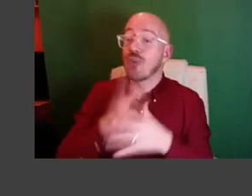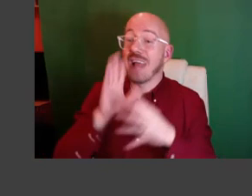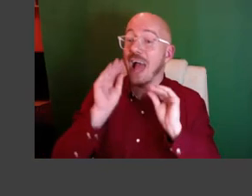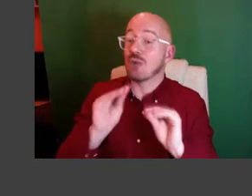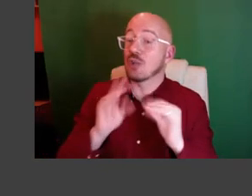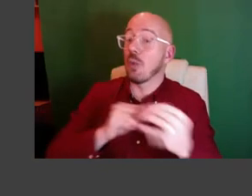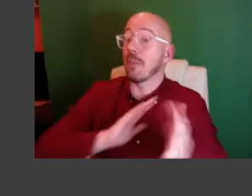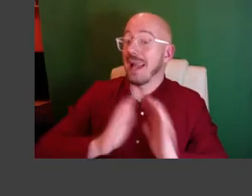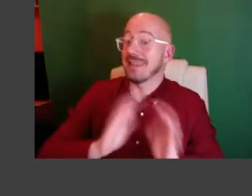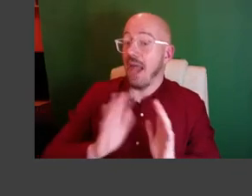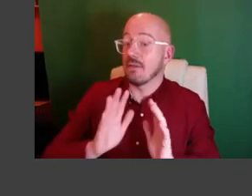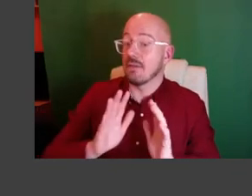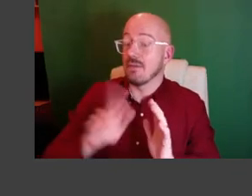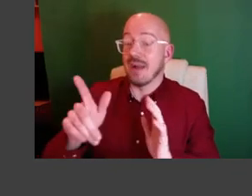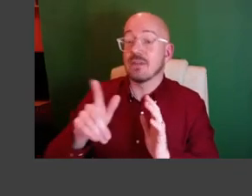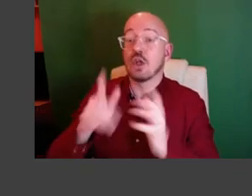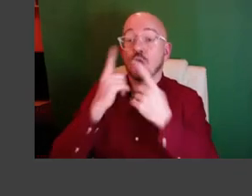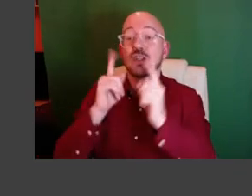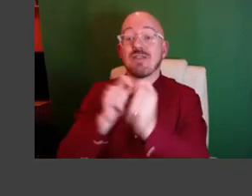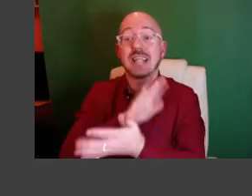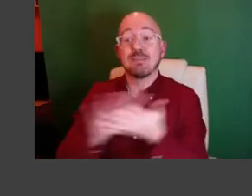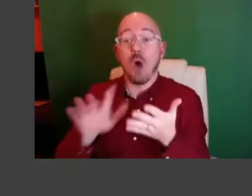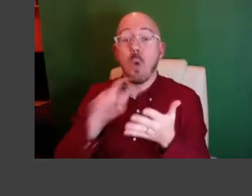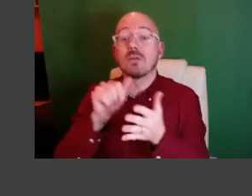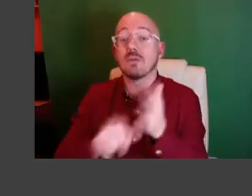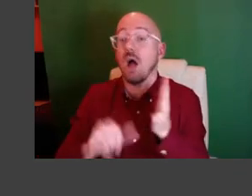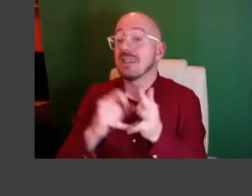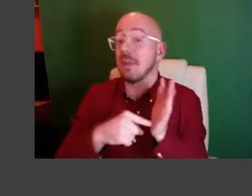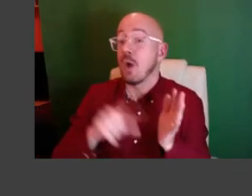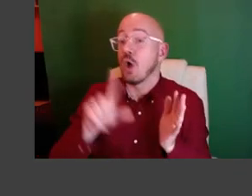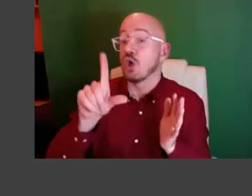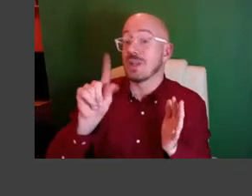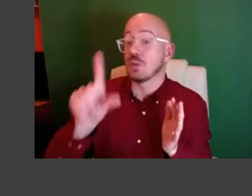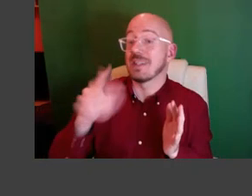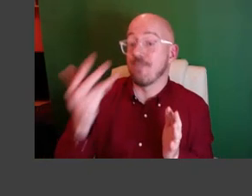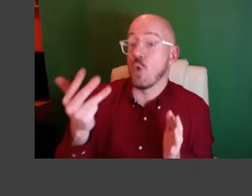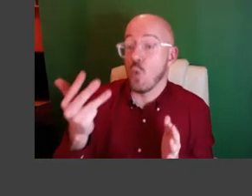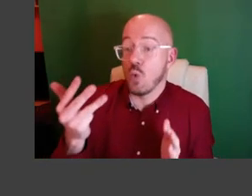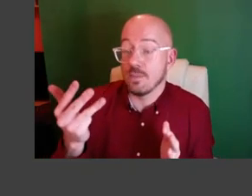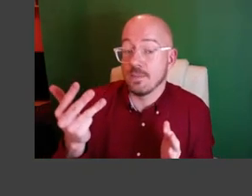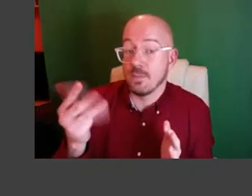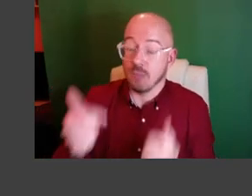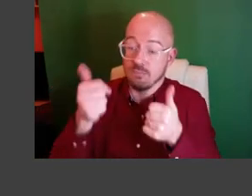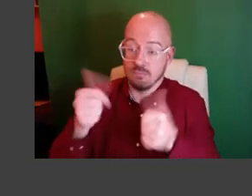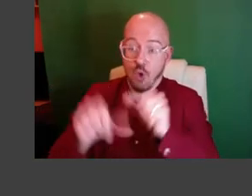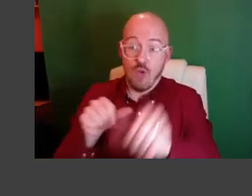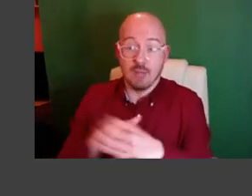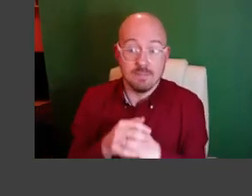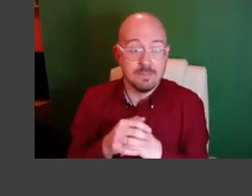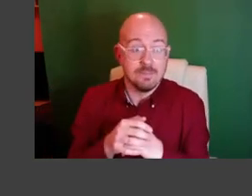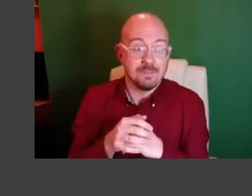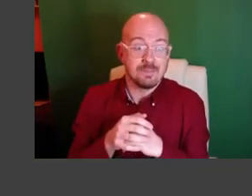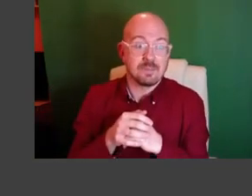There will be the validation of a new degree in primary education and BSL with a start date of September 2024 at the